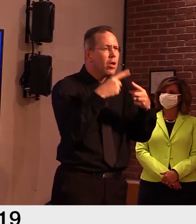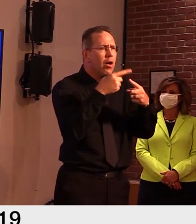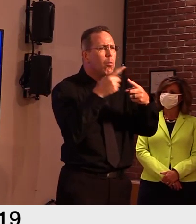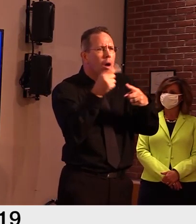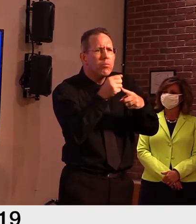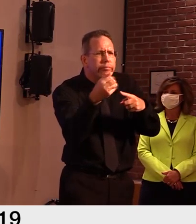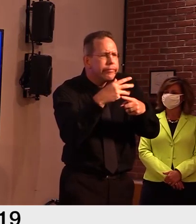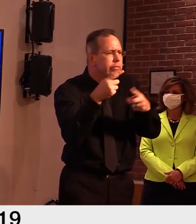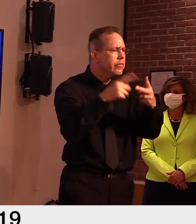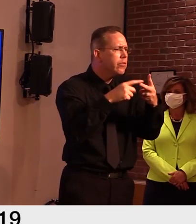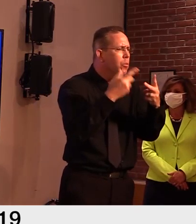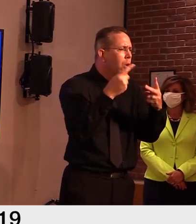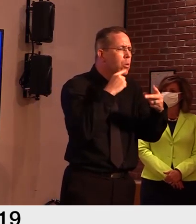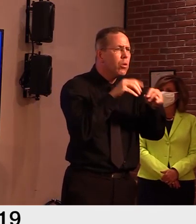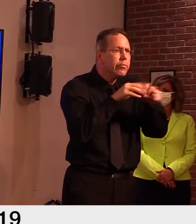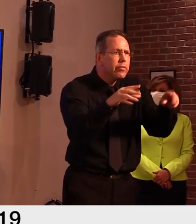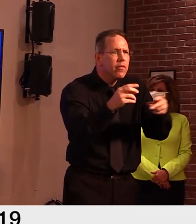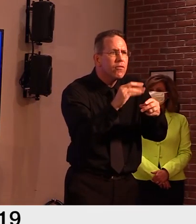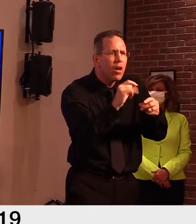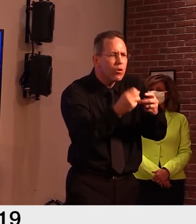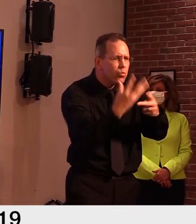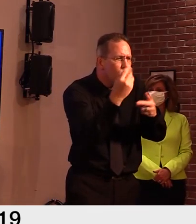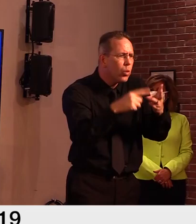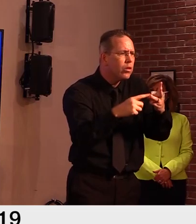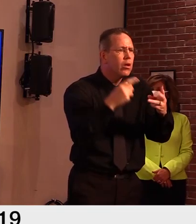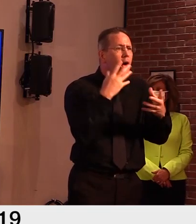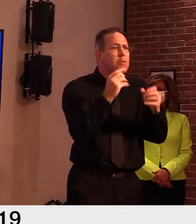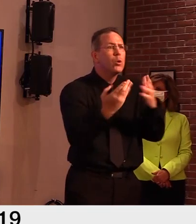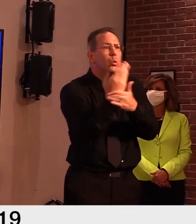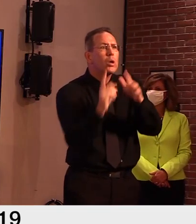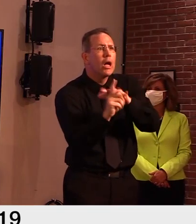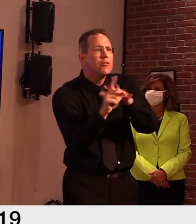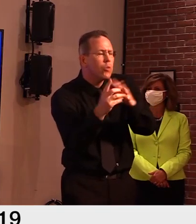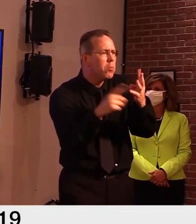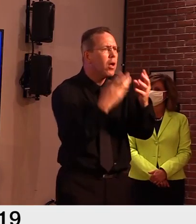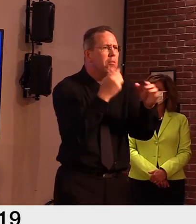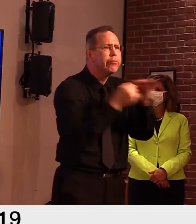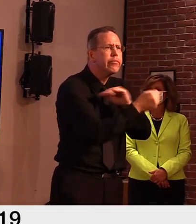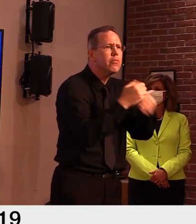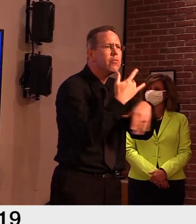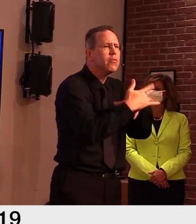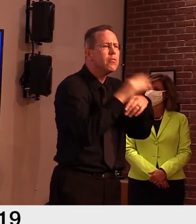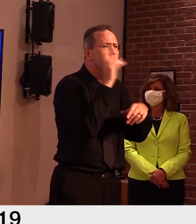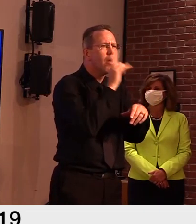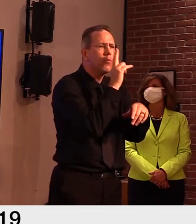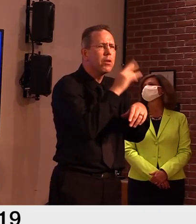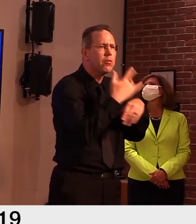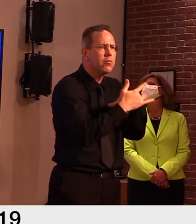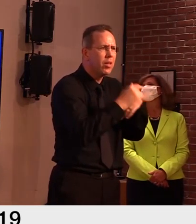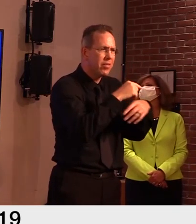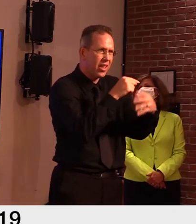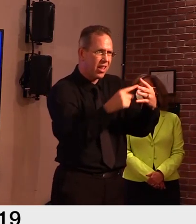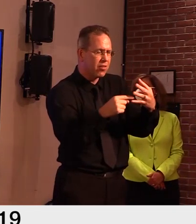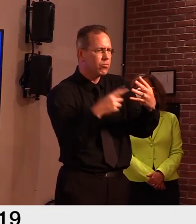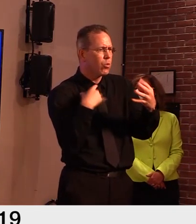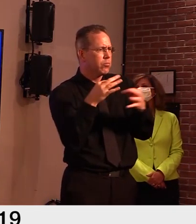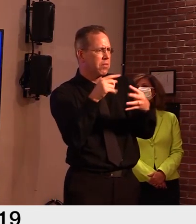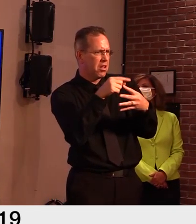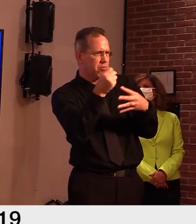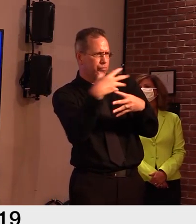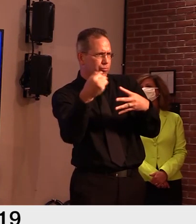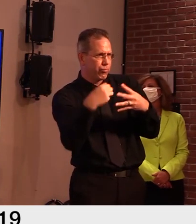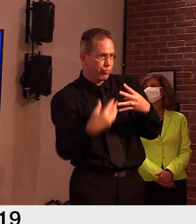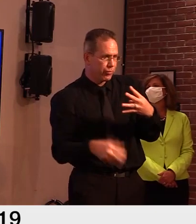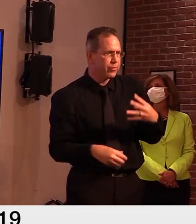I'll then give an update on the four key reopening metrics that we've updated on every week, and then to provide some more context to